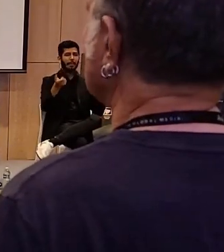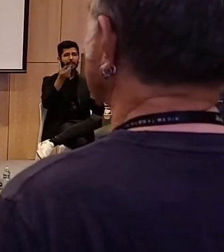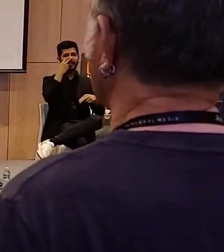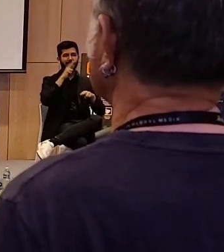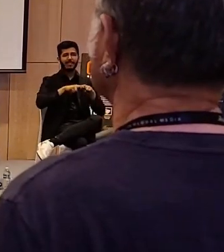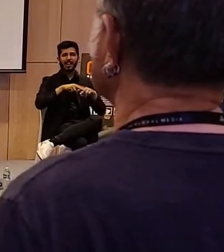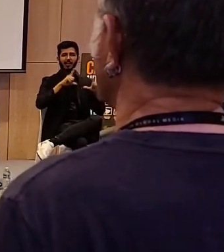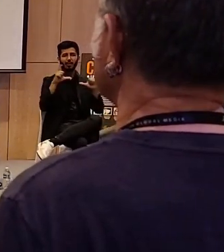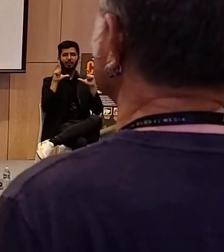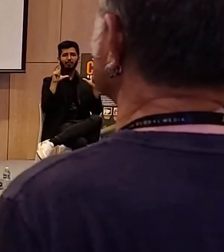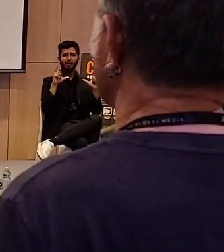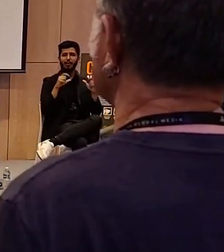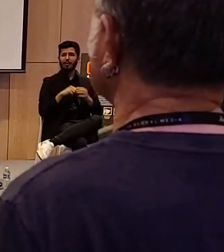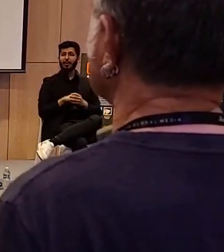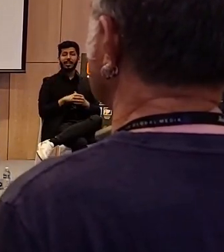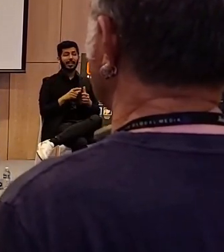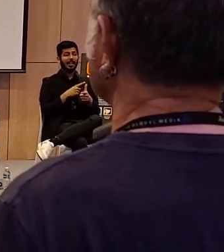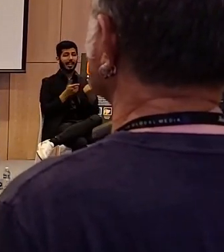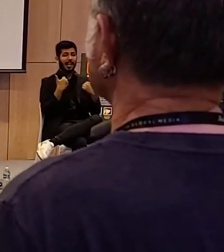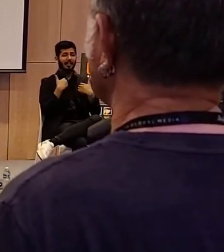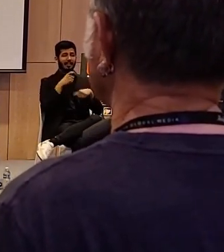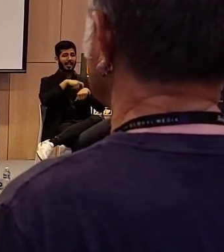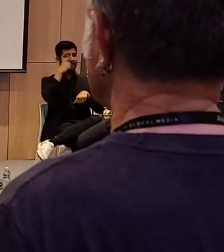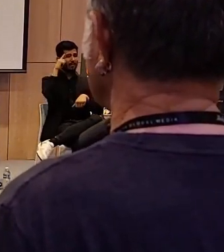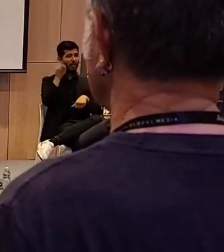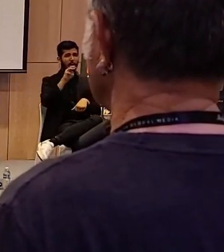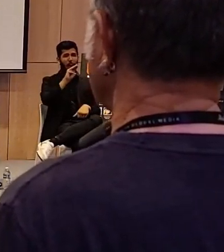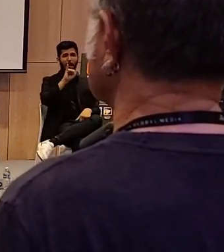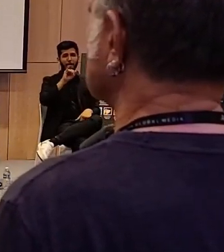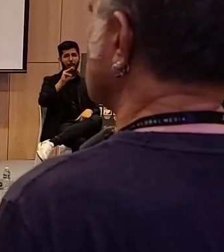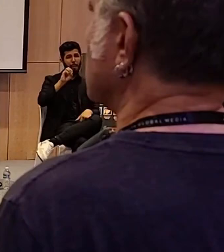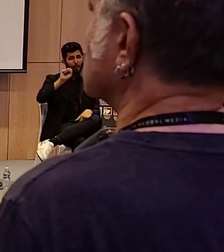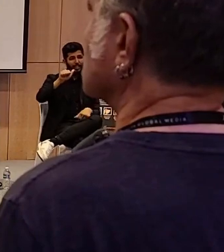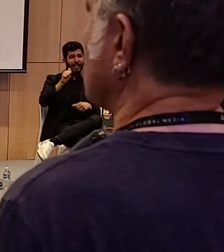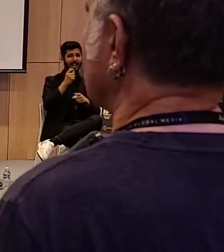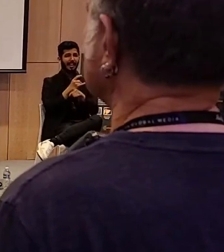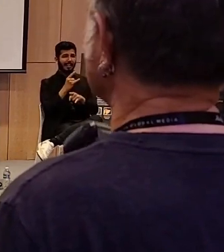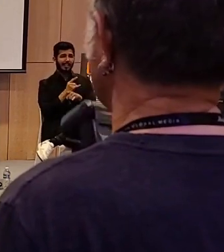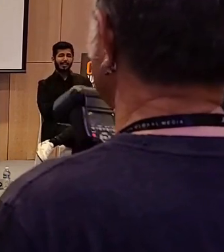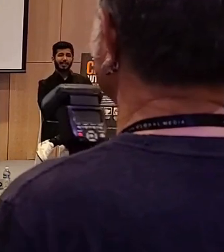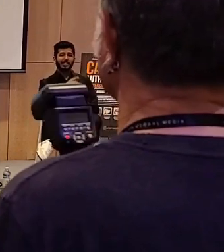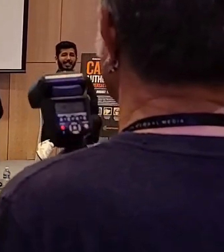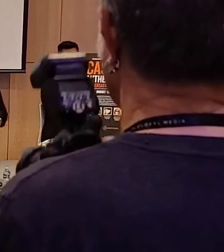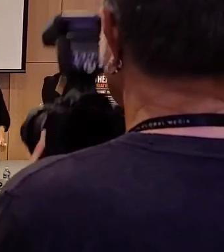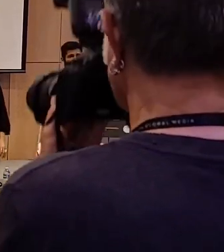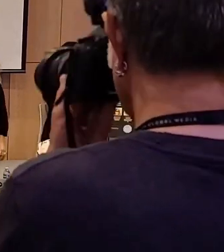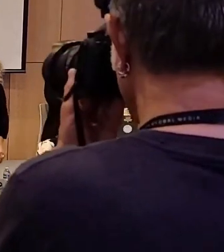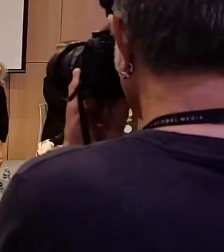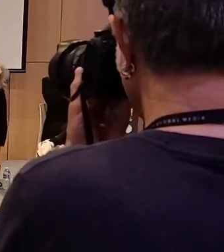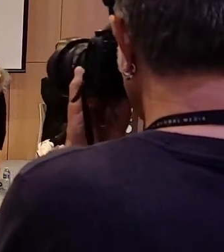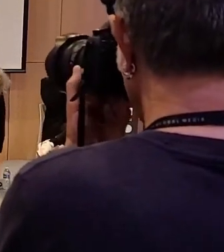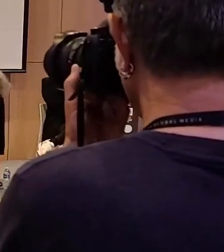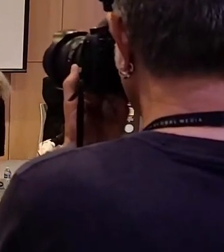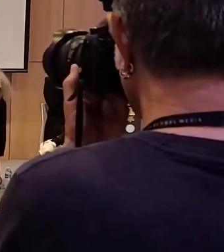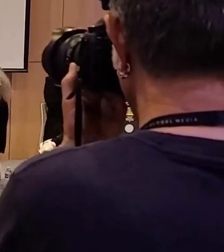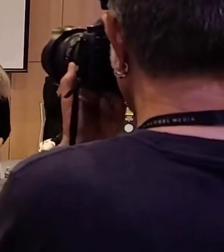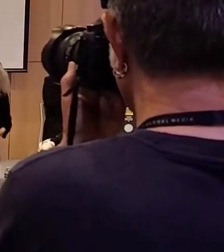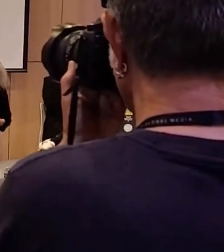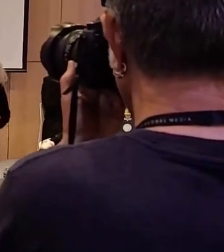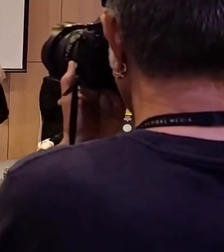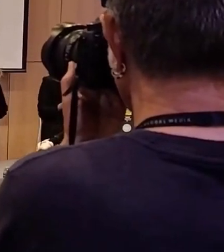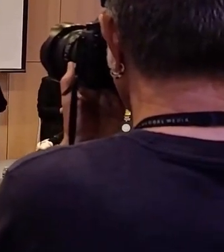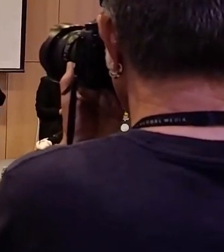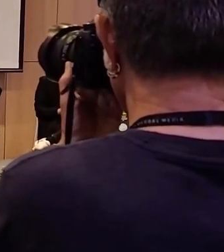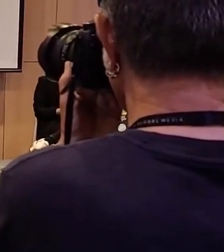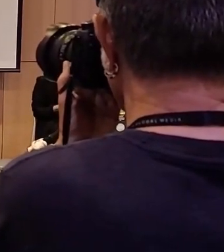we got time for a little mimosas, a little bit of snacks. a little bit of networking, and it's all about